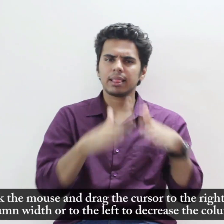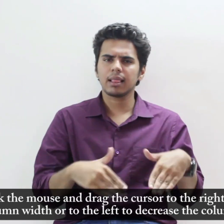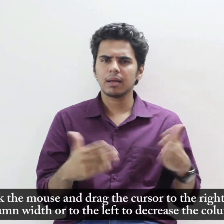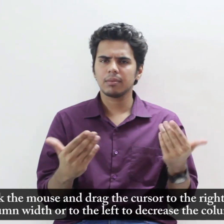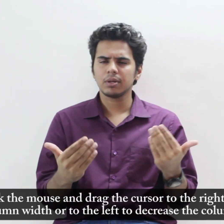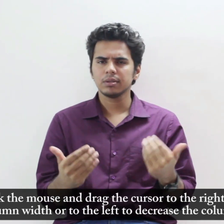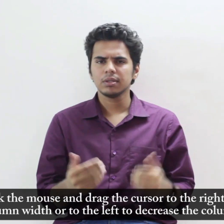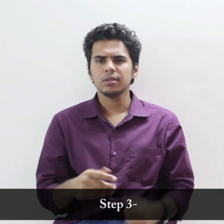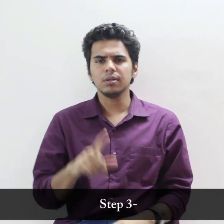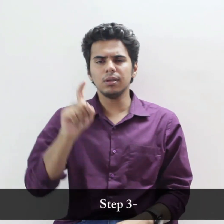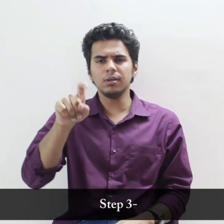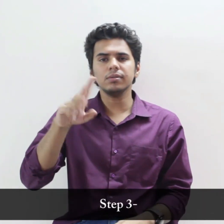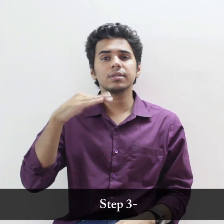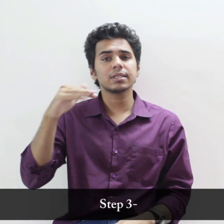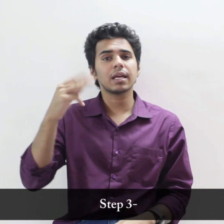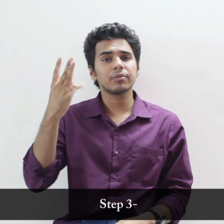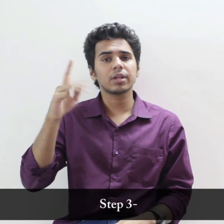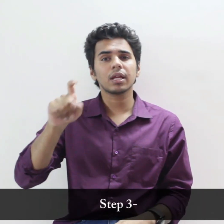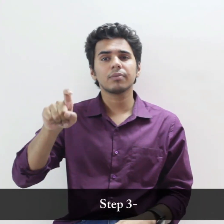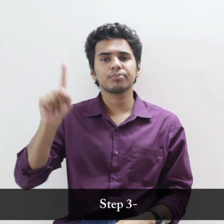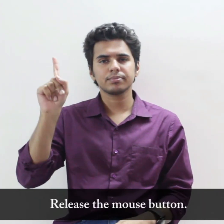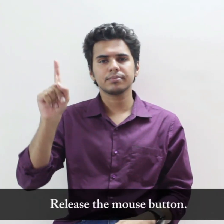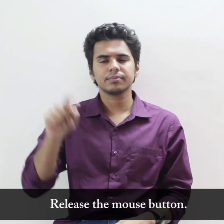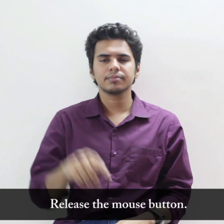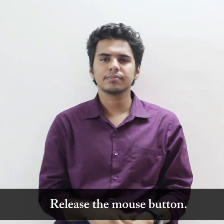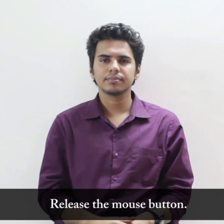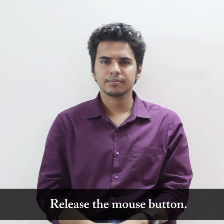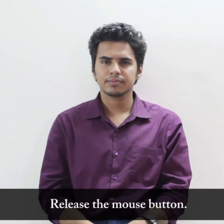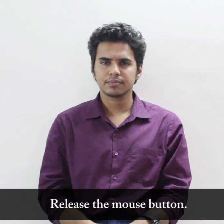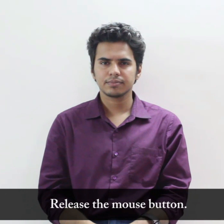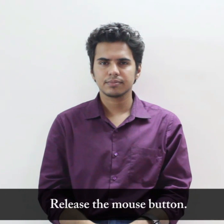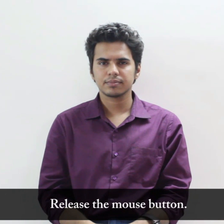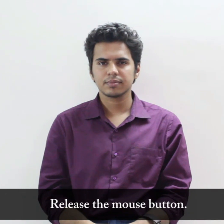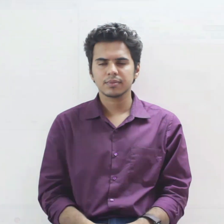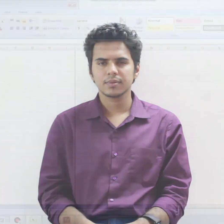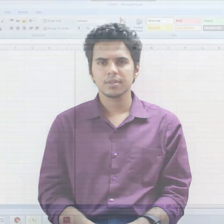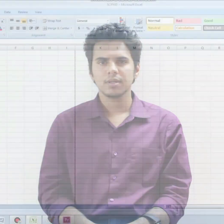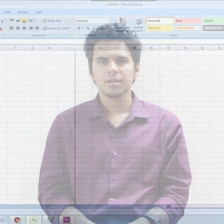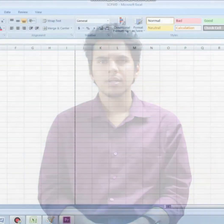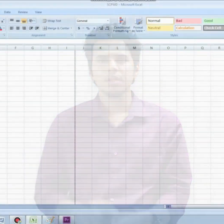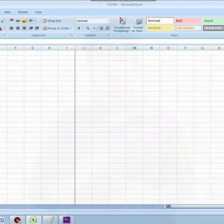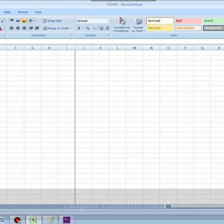the column width. Step 3. Release the mouse button.